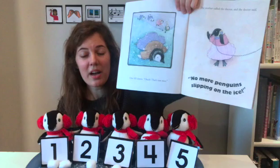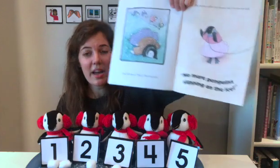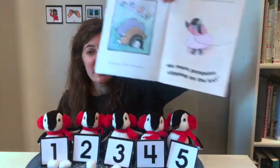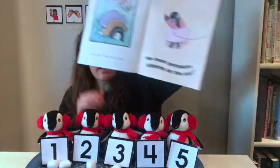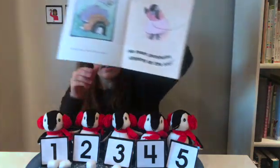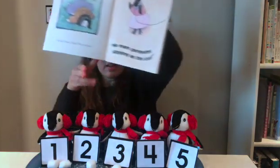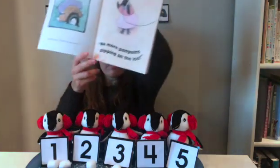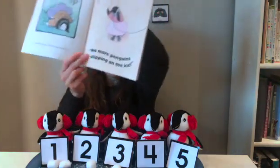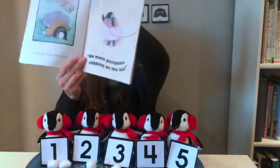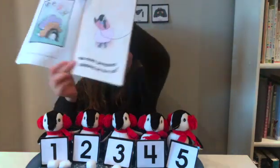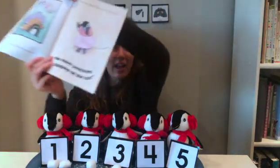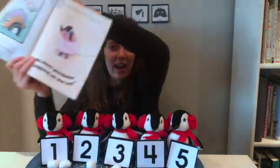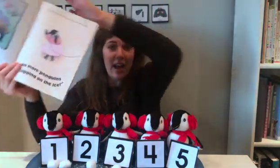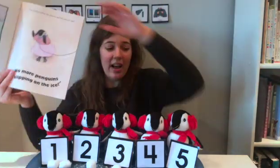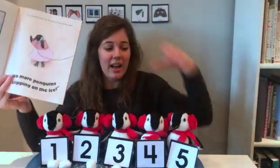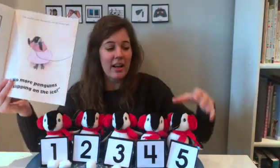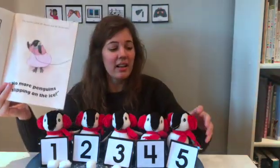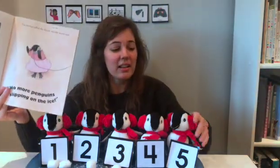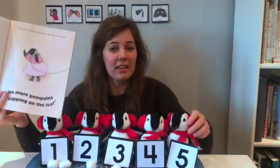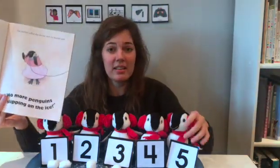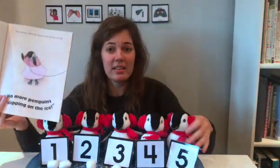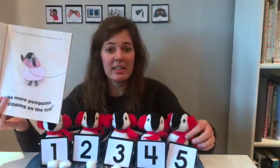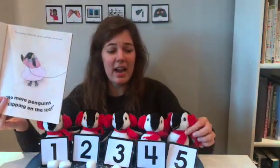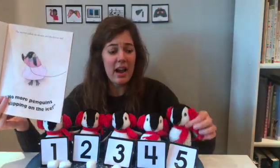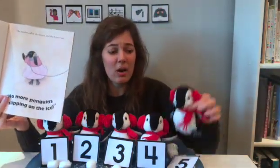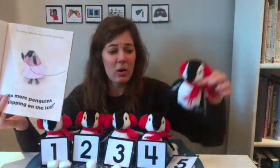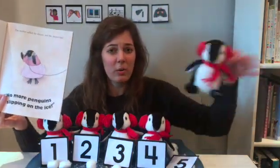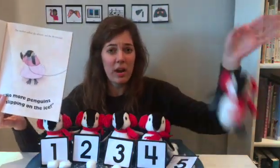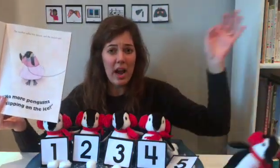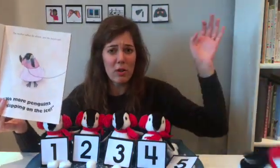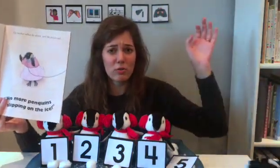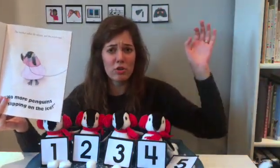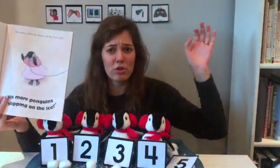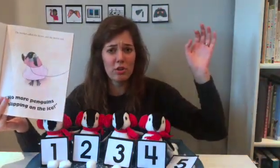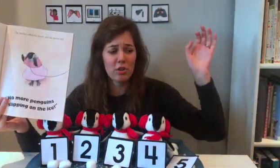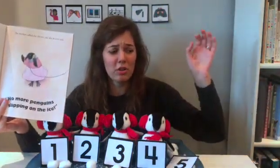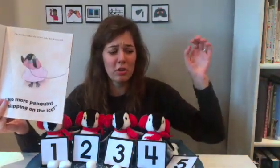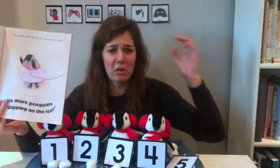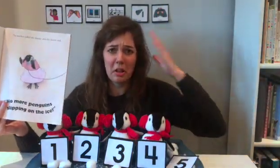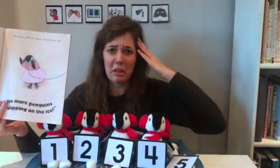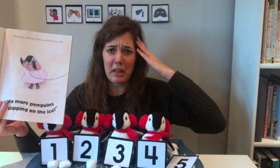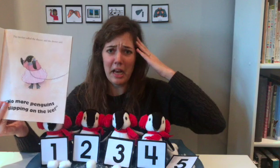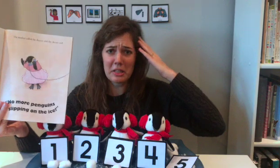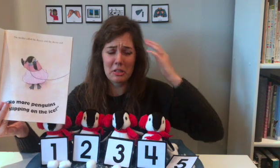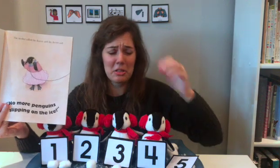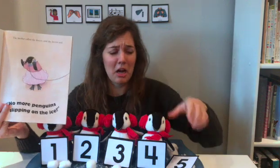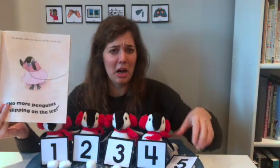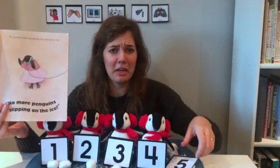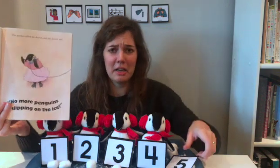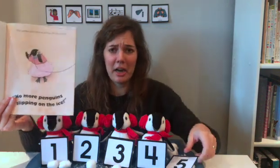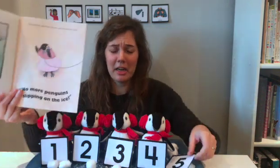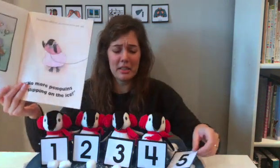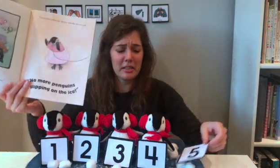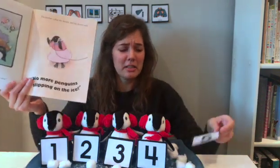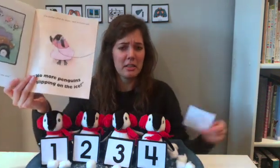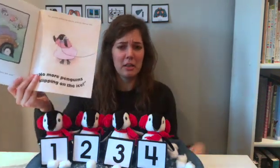One fell down. Ouch! That's not nice.